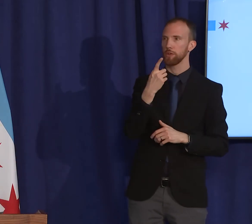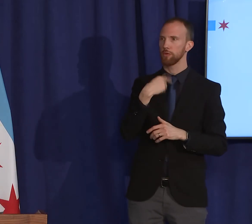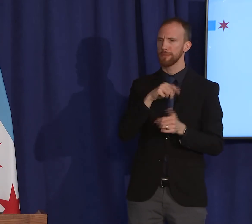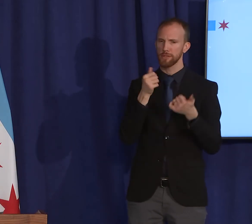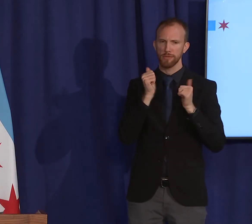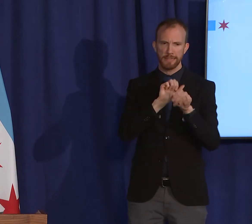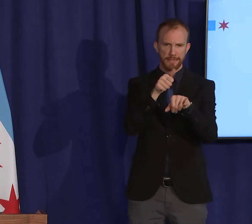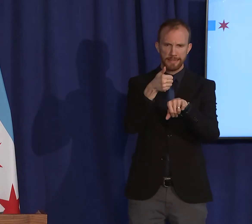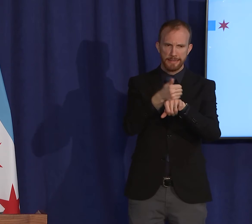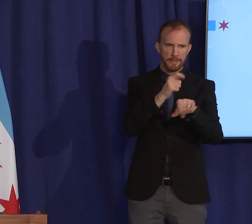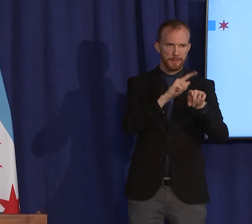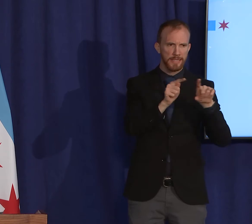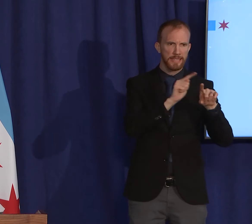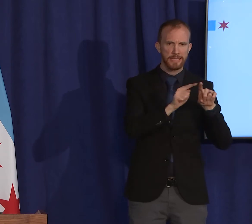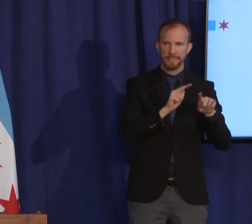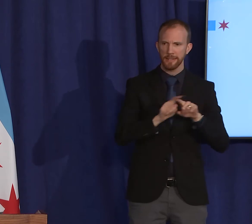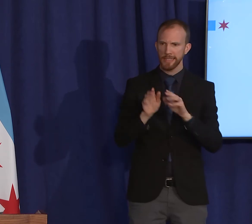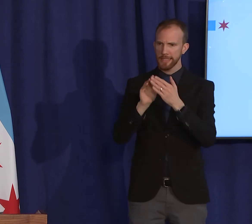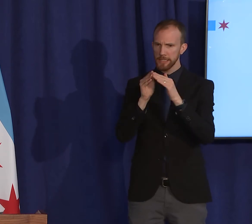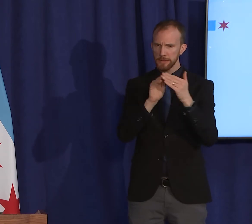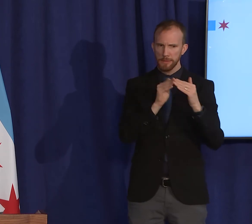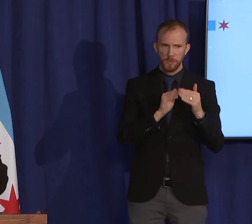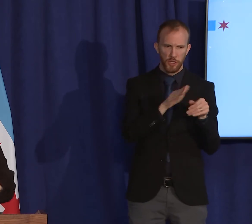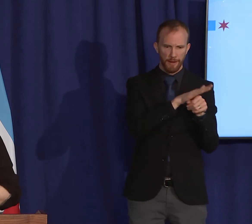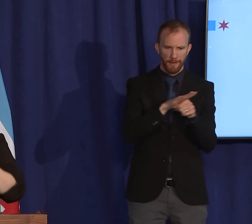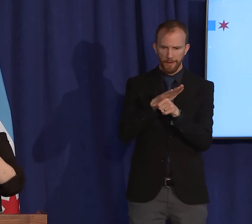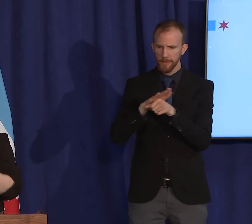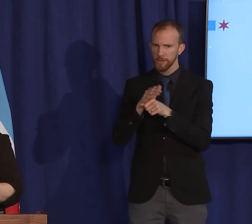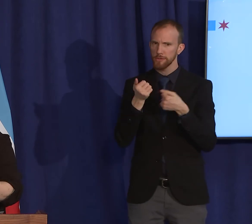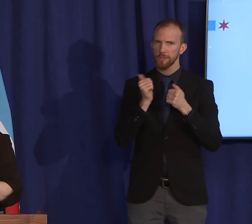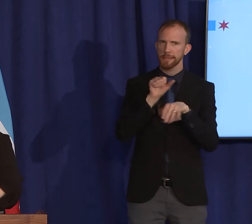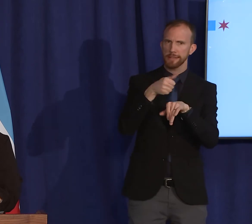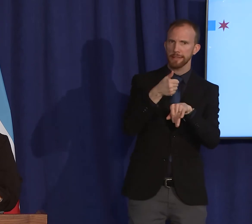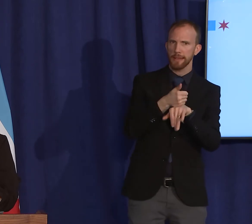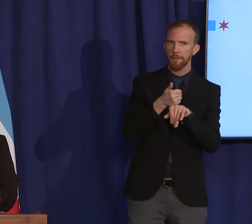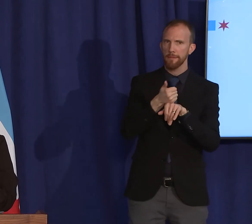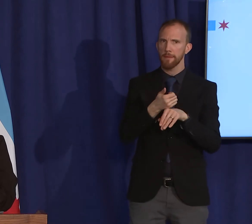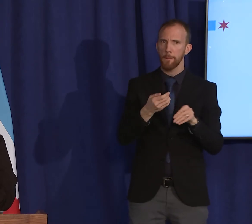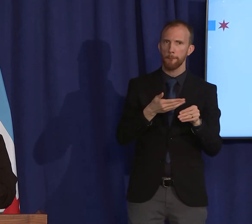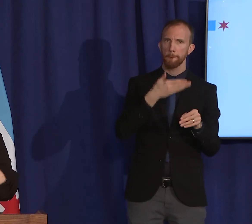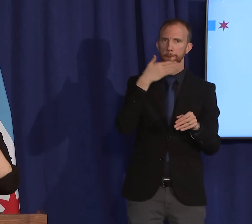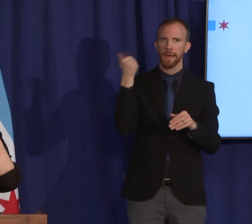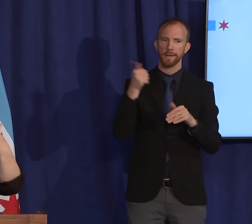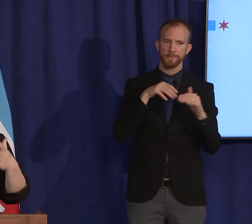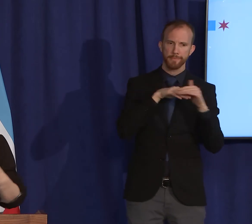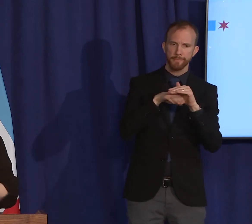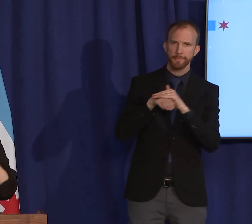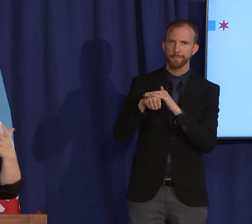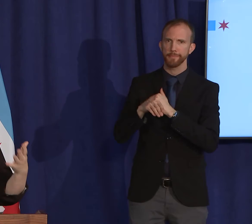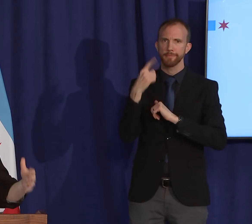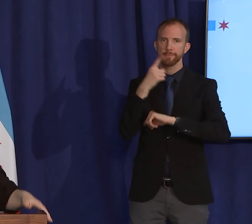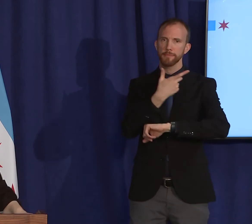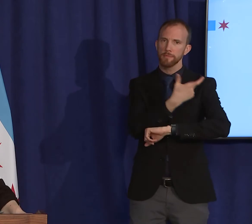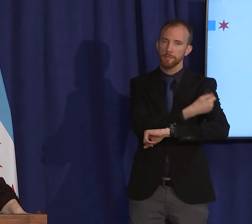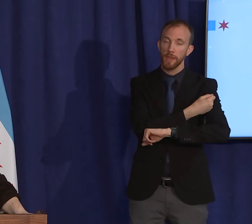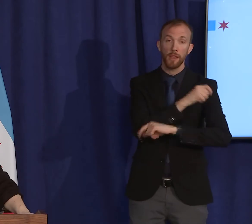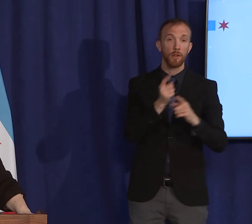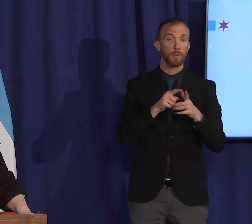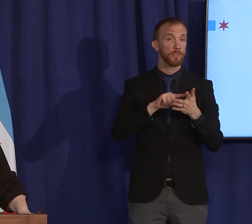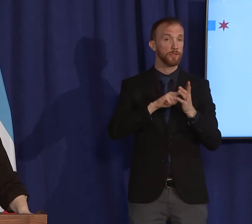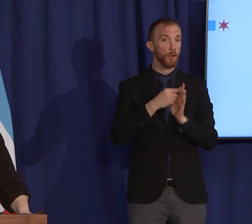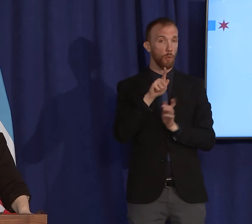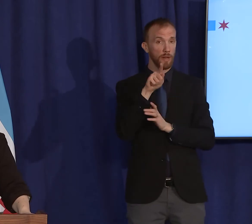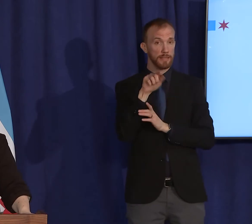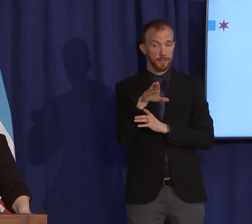out community by community across these 15 communities. As we move ahead into 1C, we certainly will maintain focus on there, but